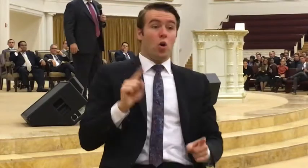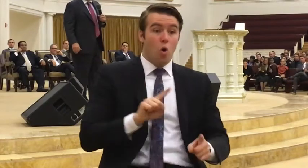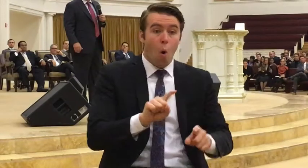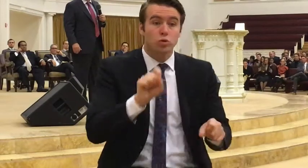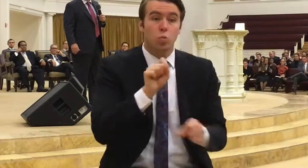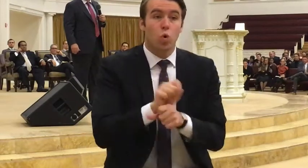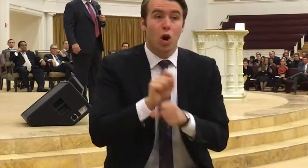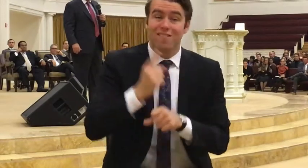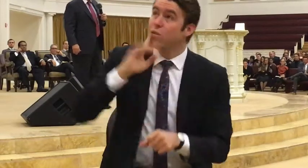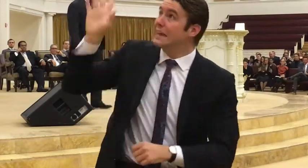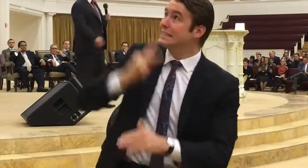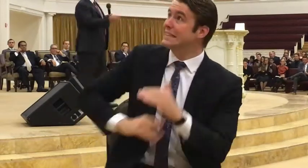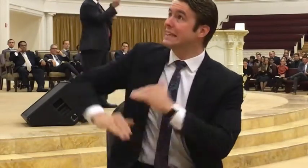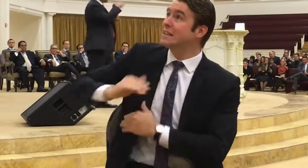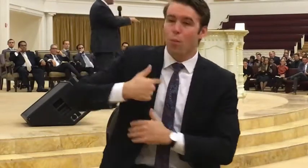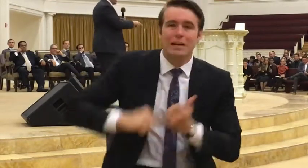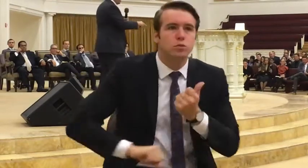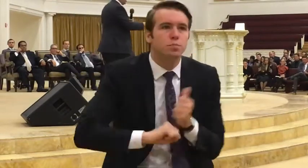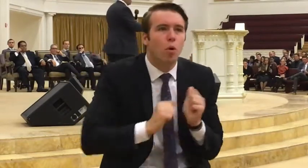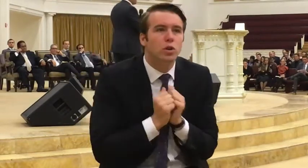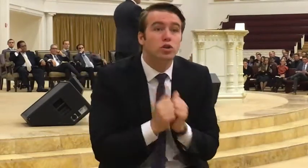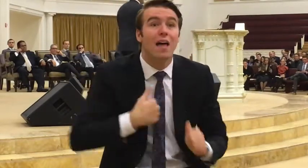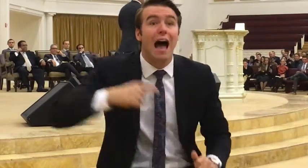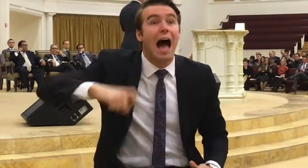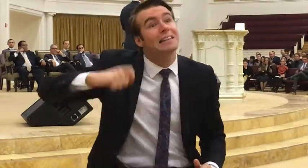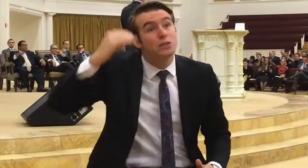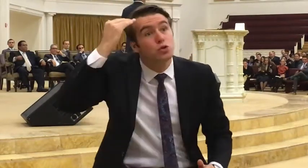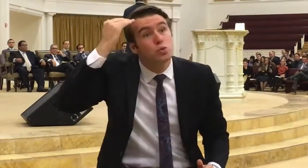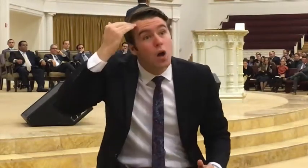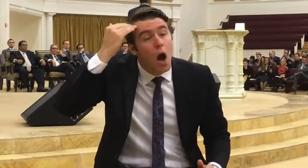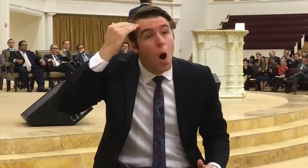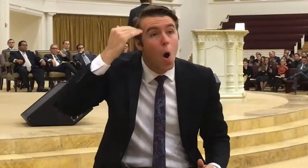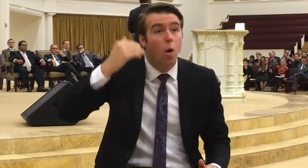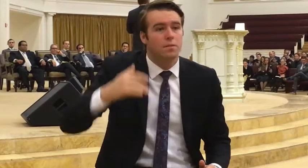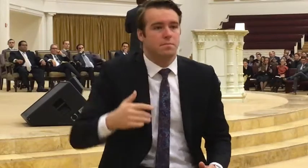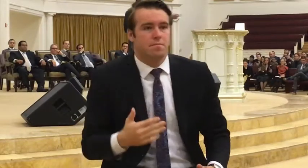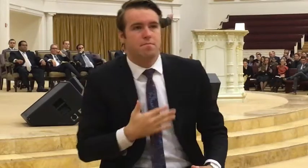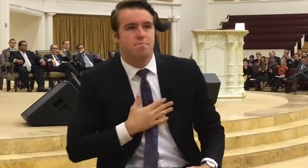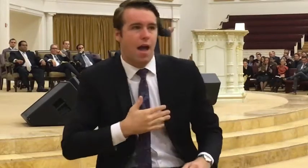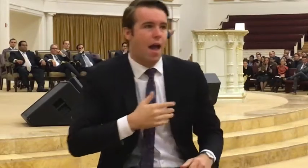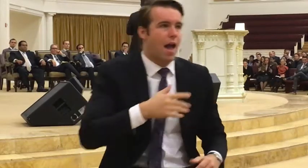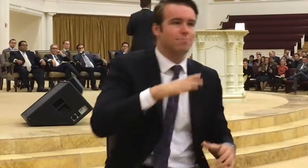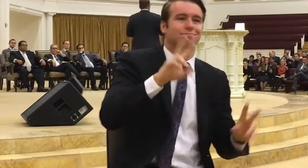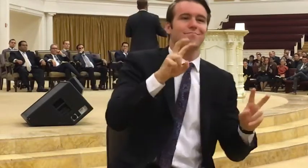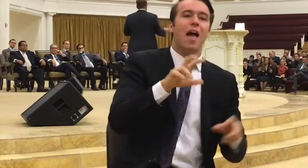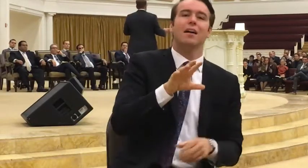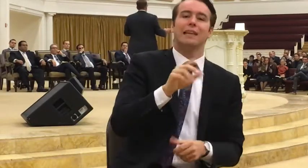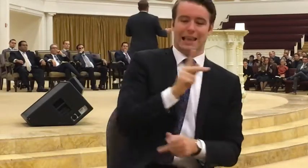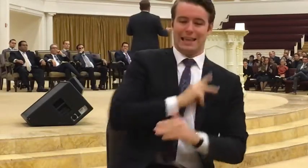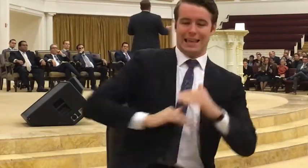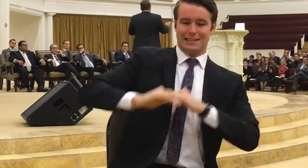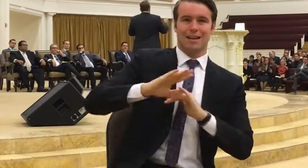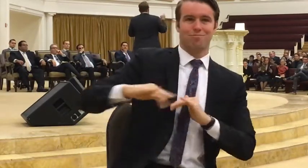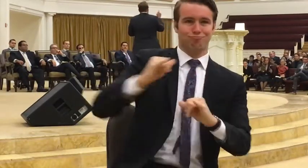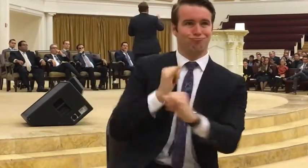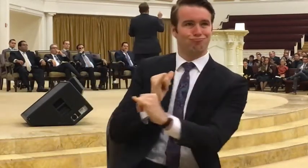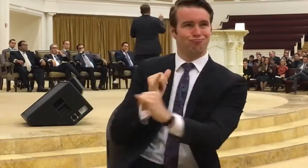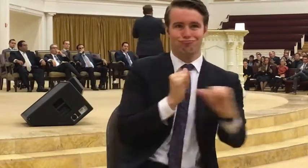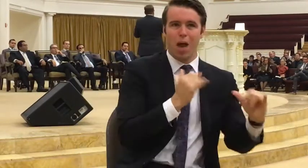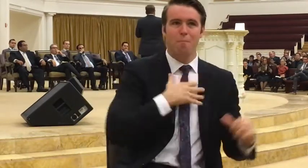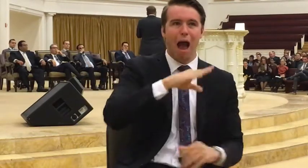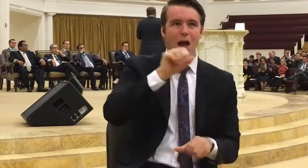kingdom. I need to know that my fellow kingdom employees